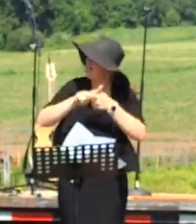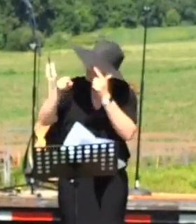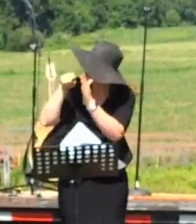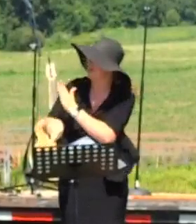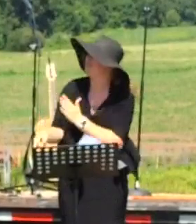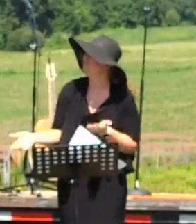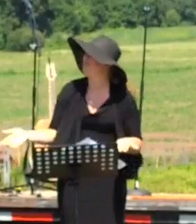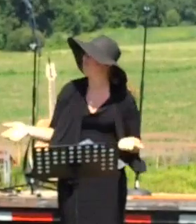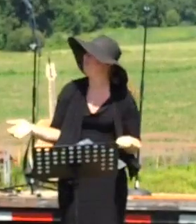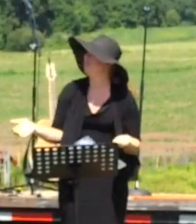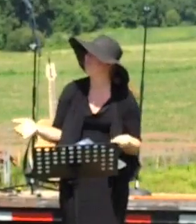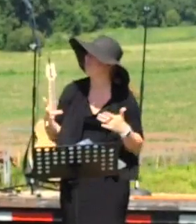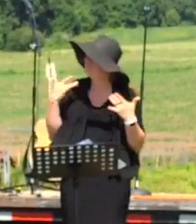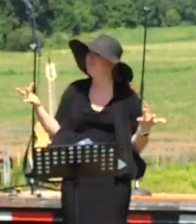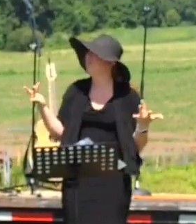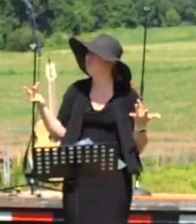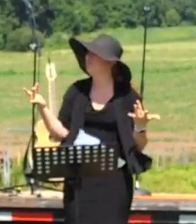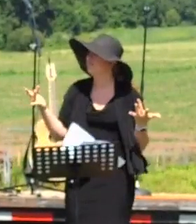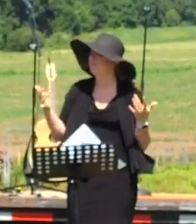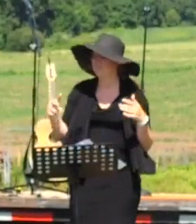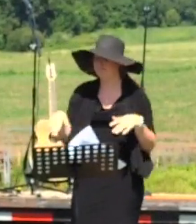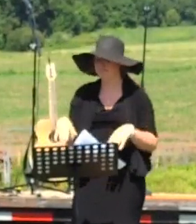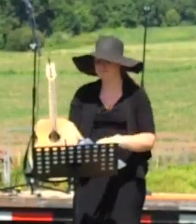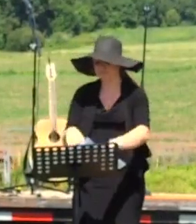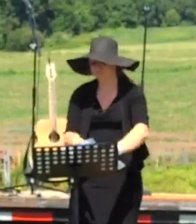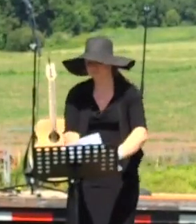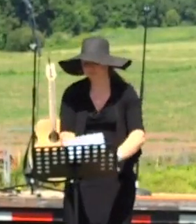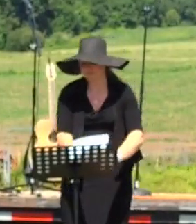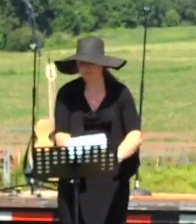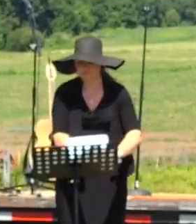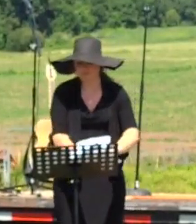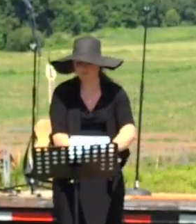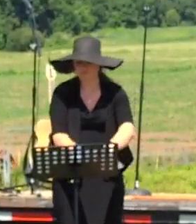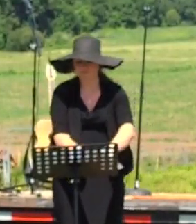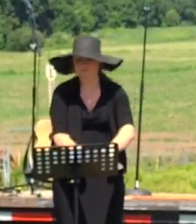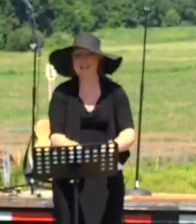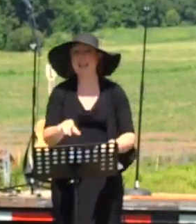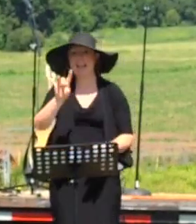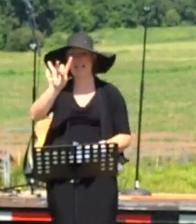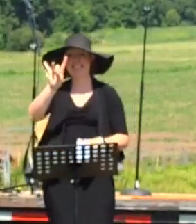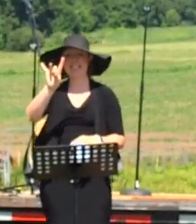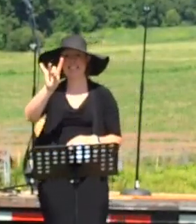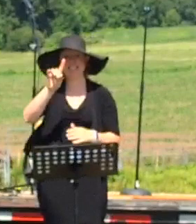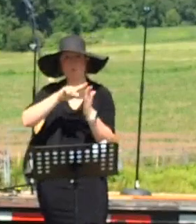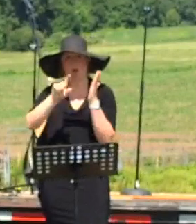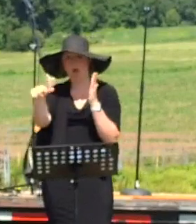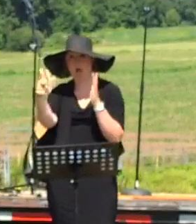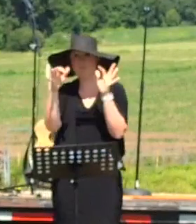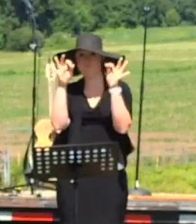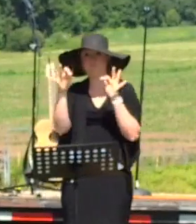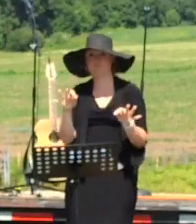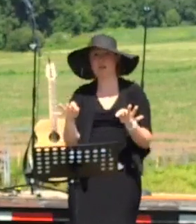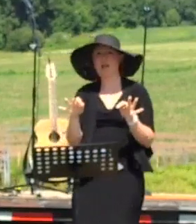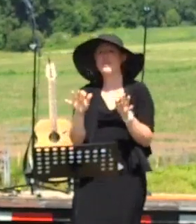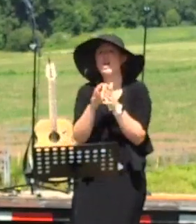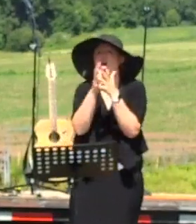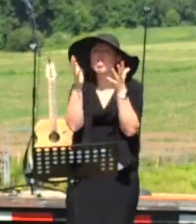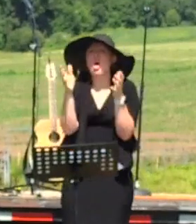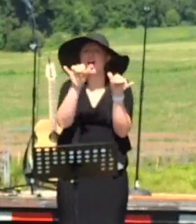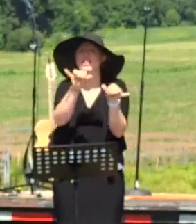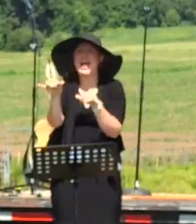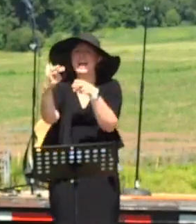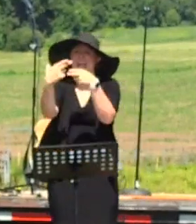life. Now here's another thing that it's important for you to know about eights. They're a lot like eggs,